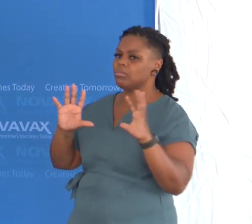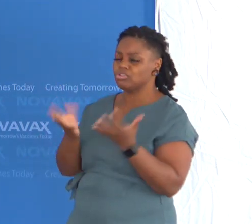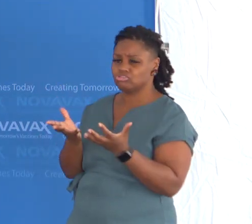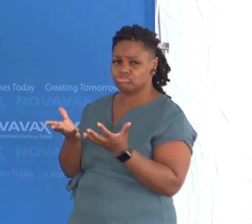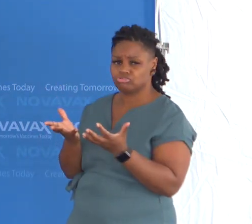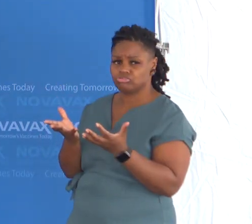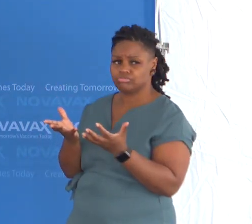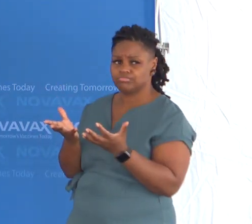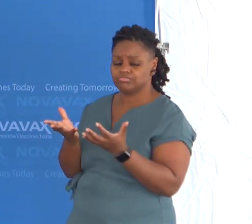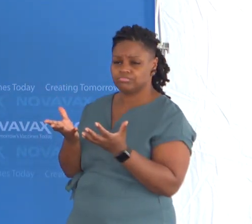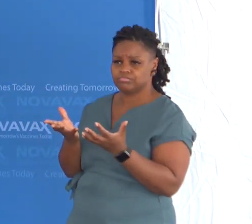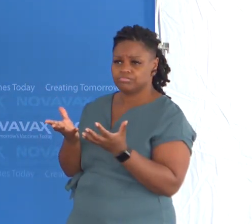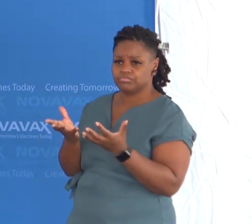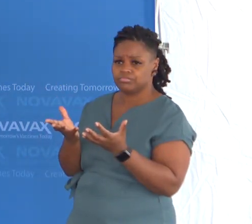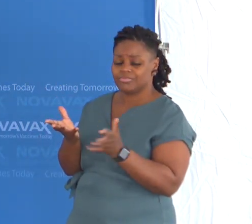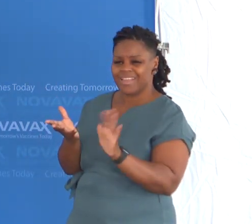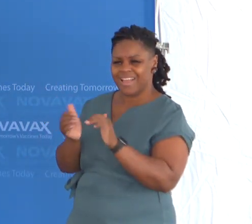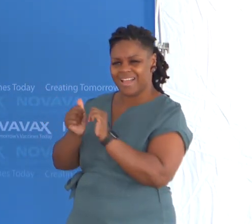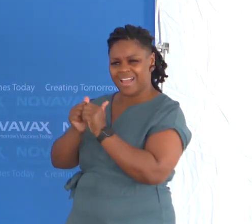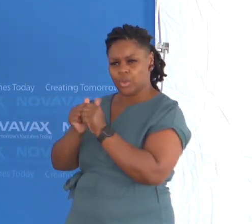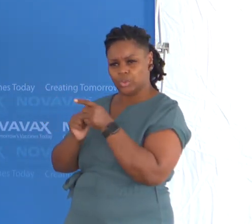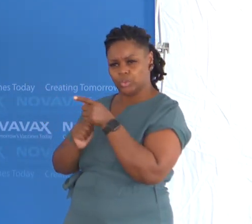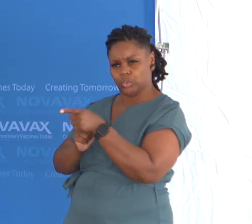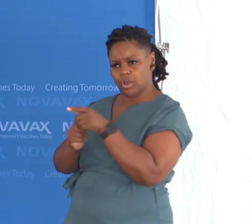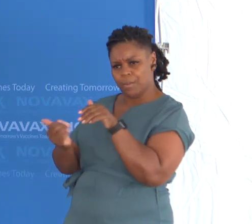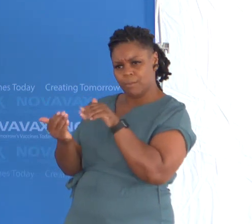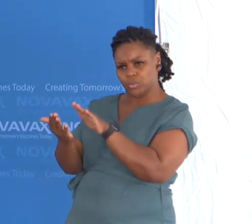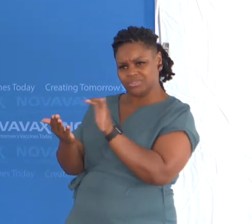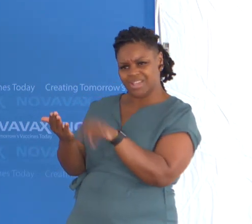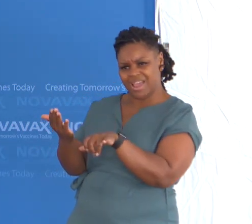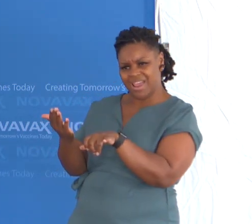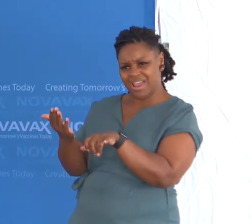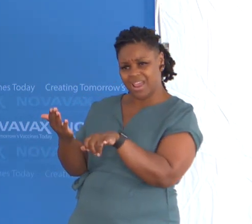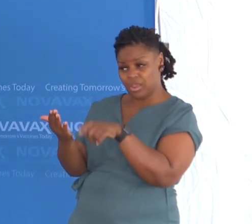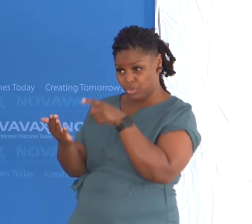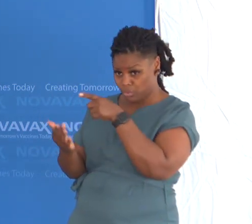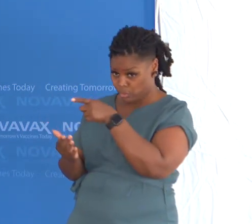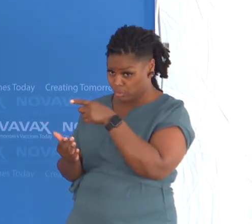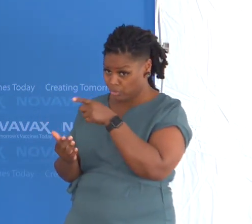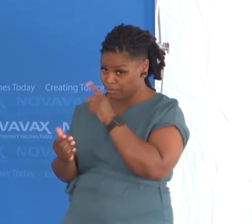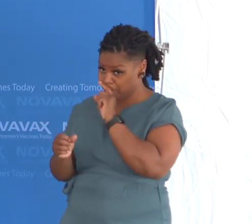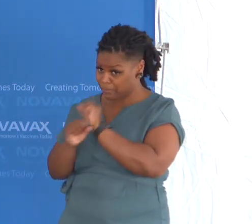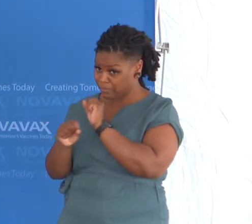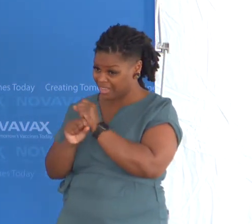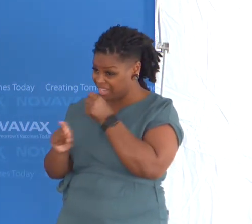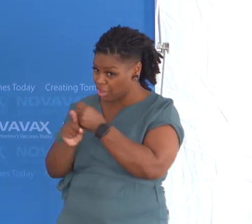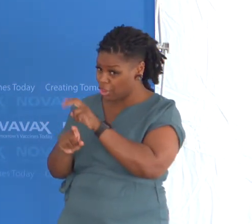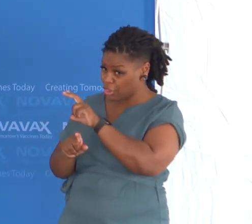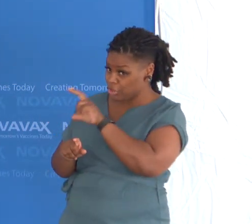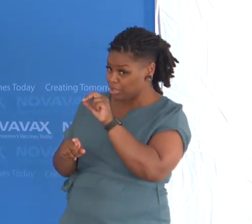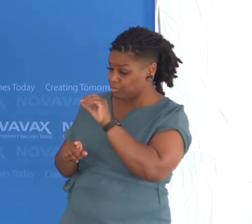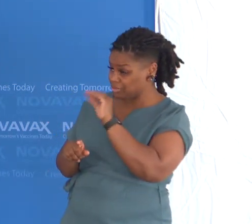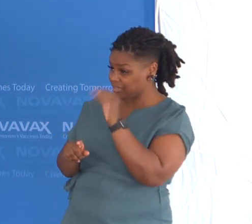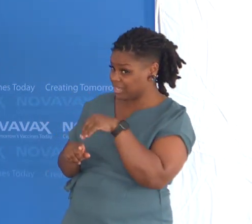again. How are you approaching that? Are you reaching 30, 40%? And also,